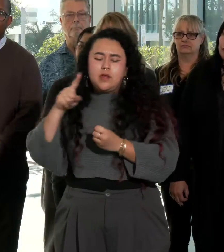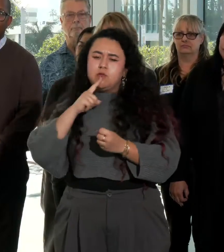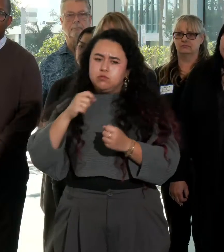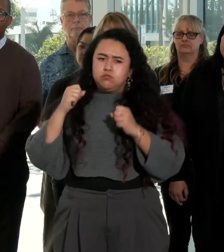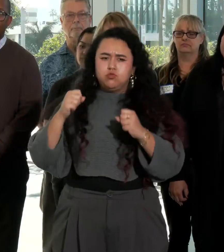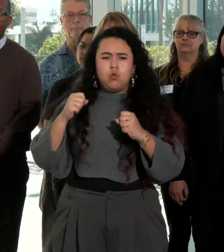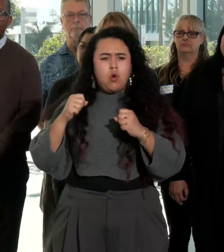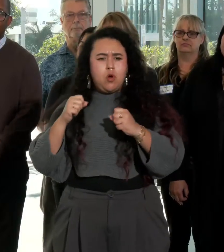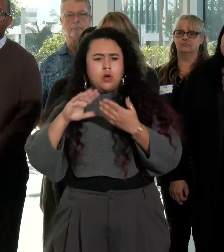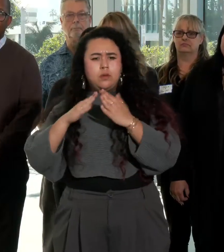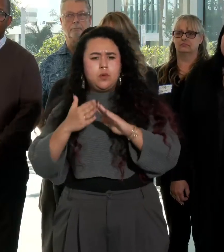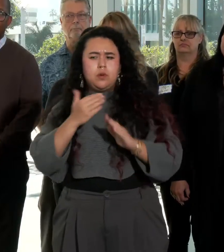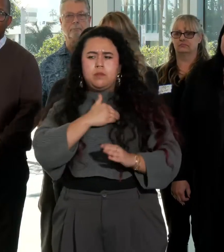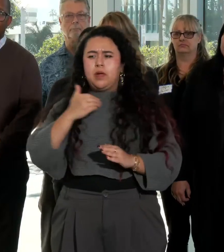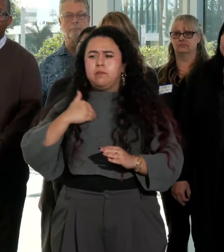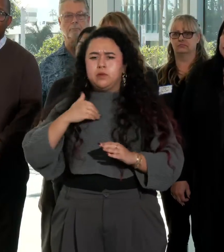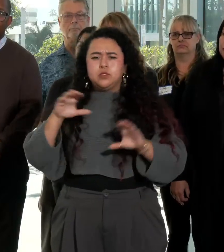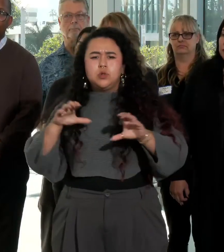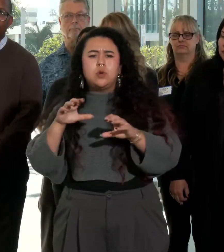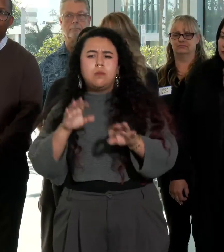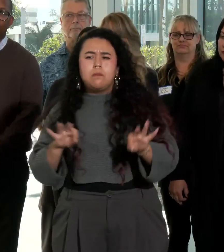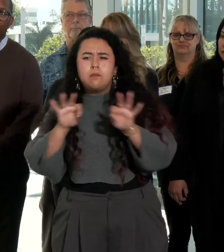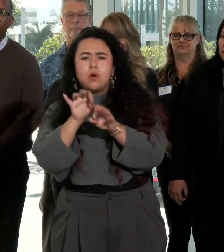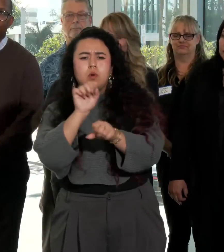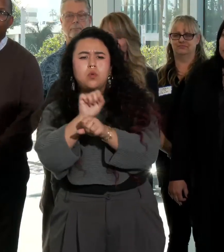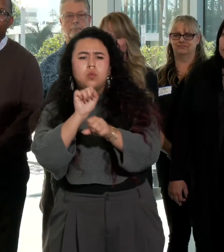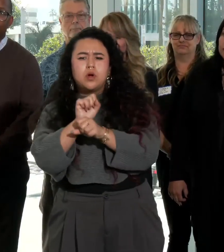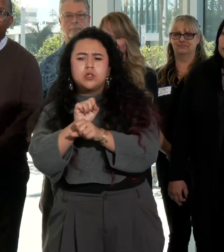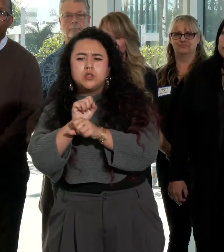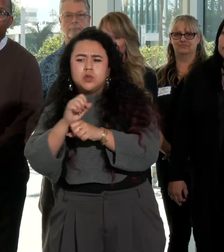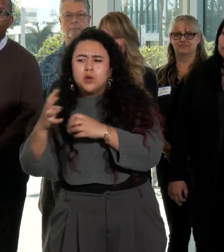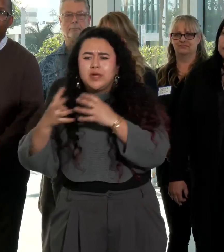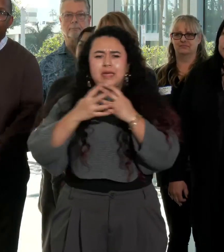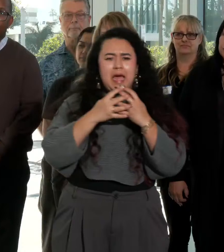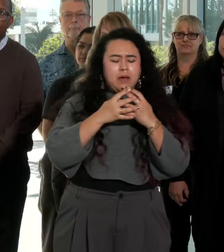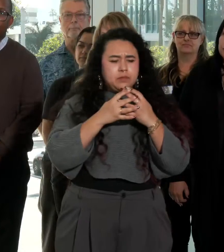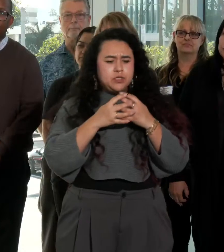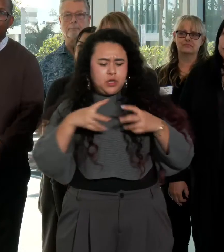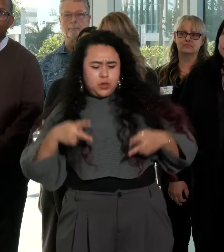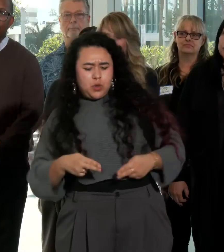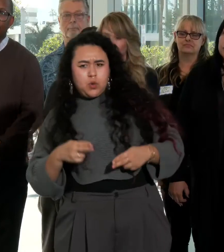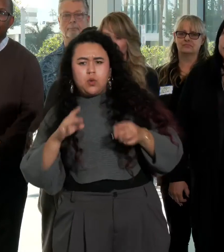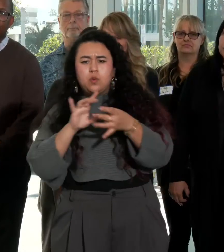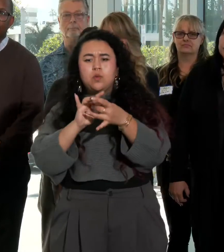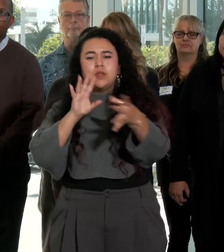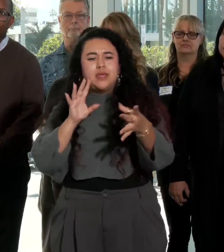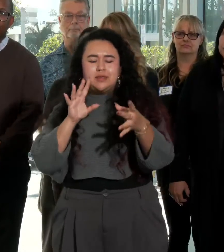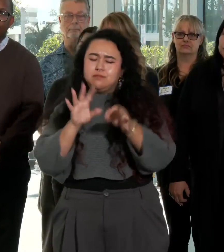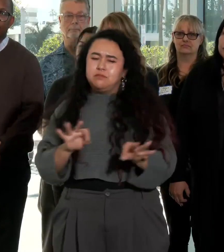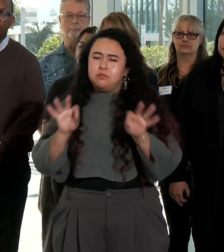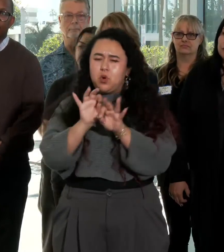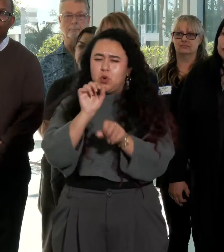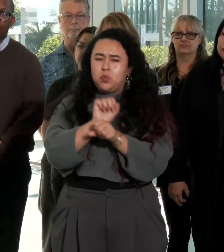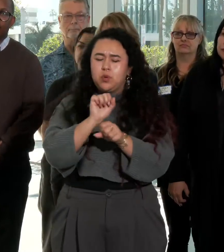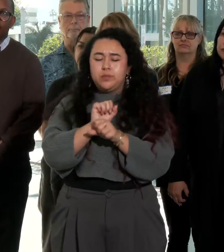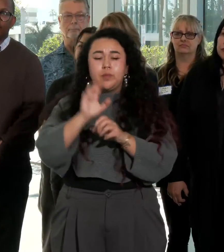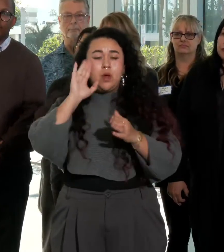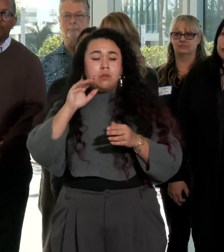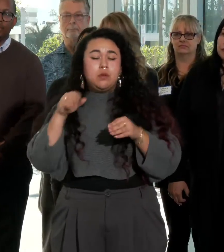currently do this important work on limited resources. We hope to implement an in-house,